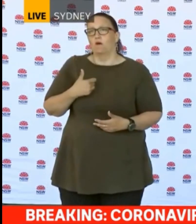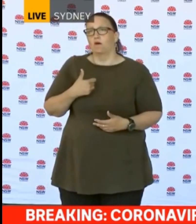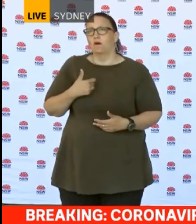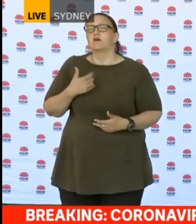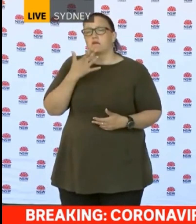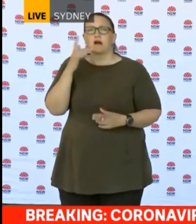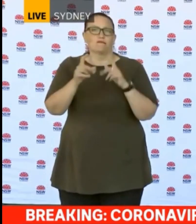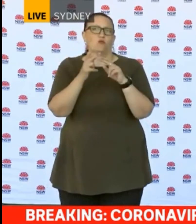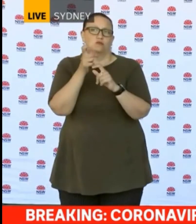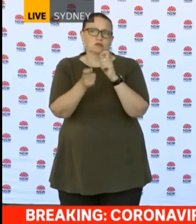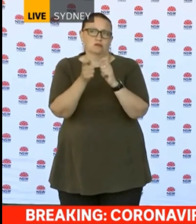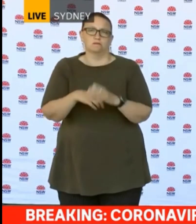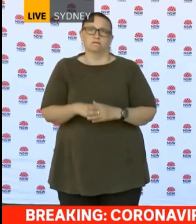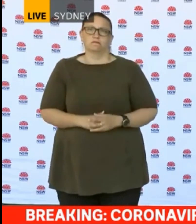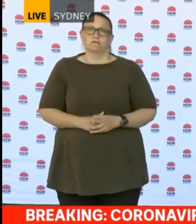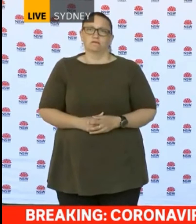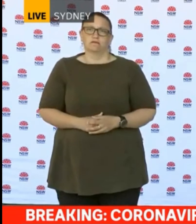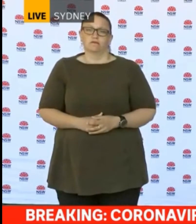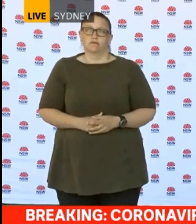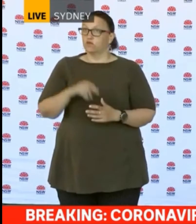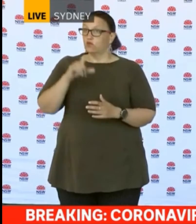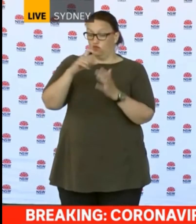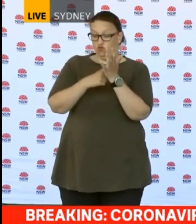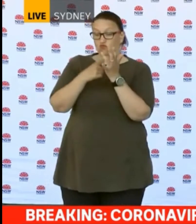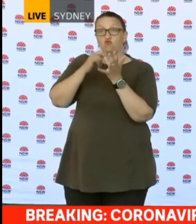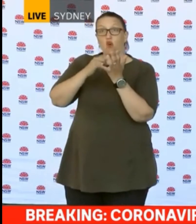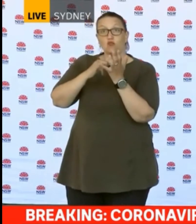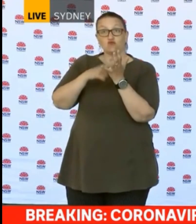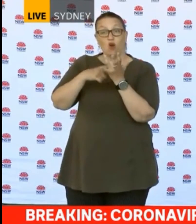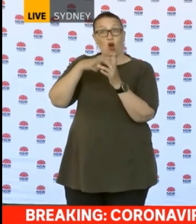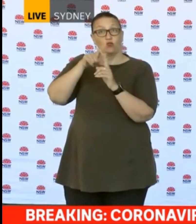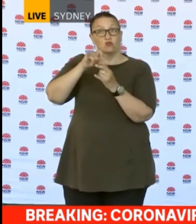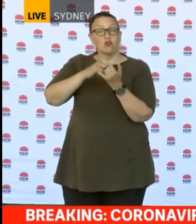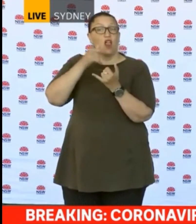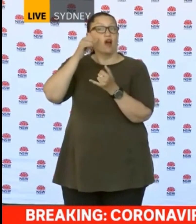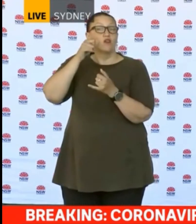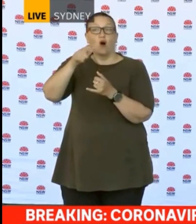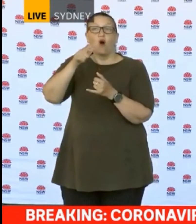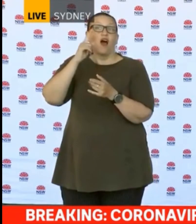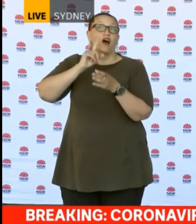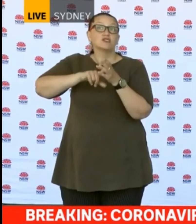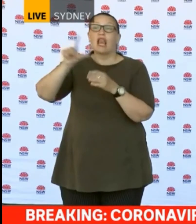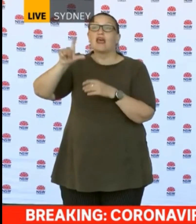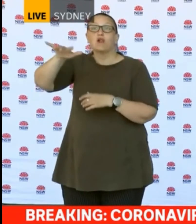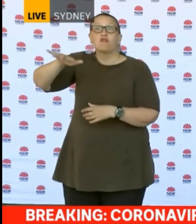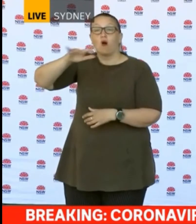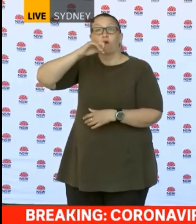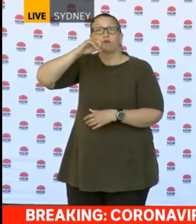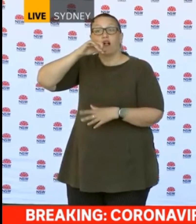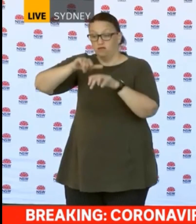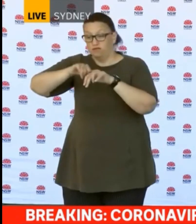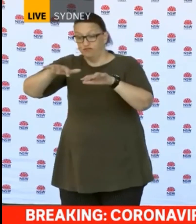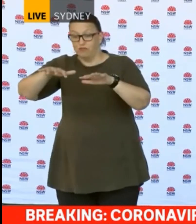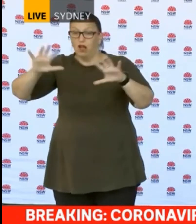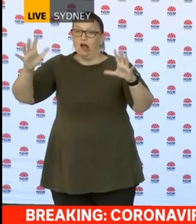perspective, the Crossroads outbreak that we had took us 4 months to quash. Now, we're only a month after the initial outbreak